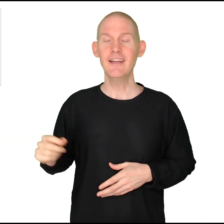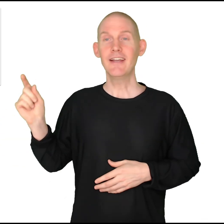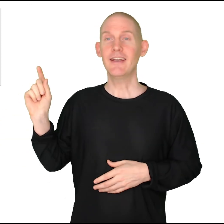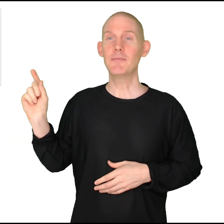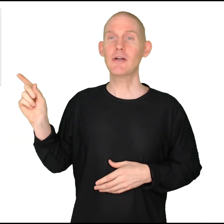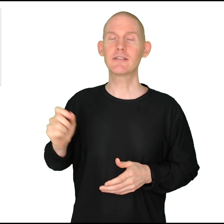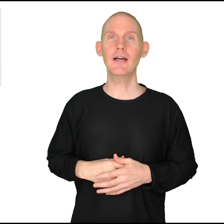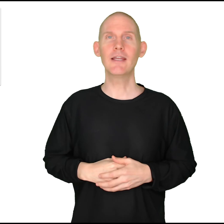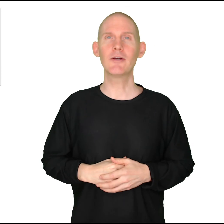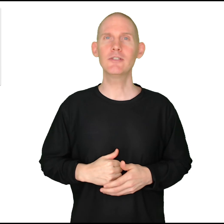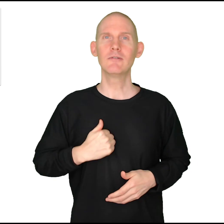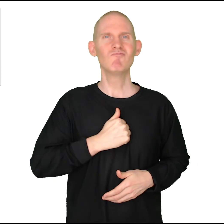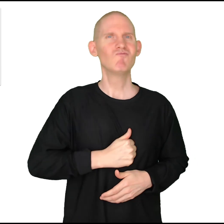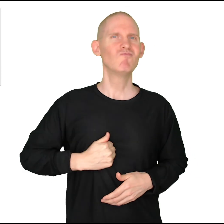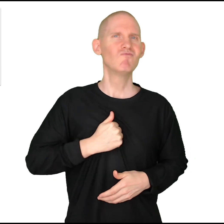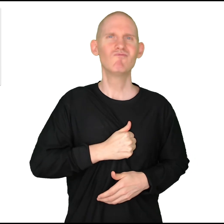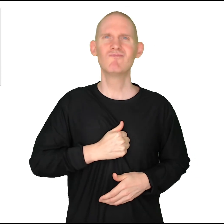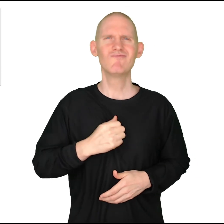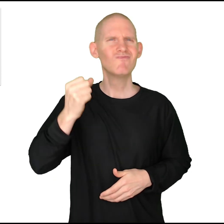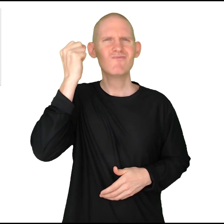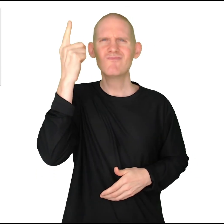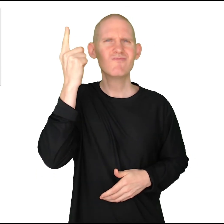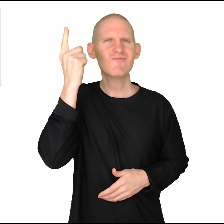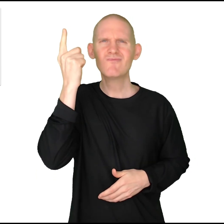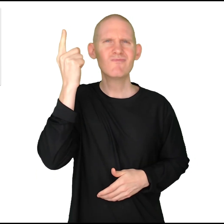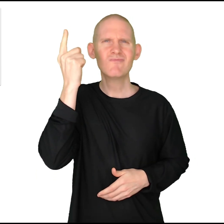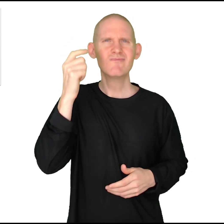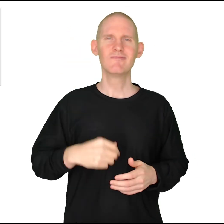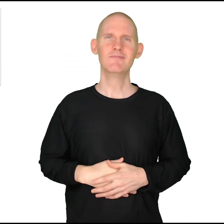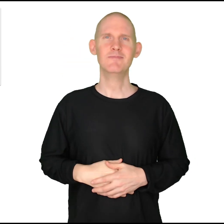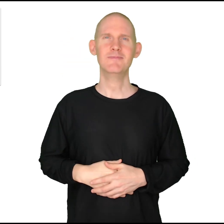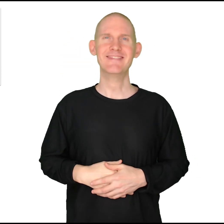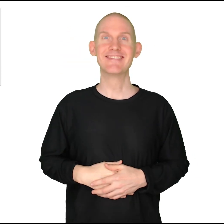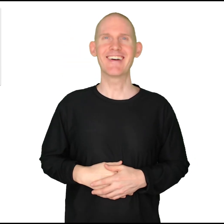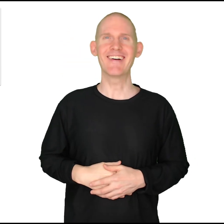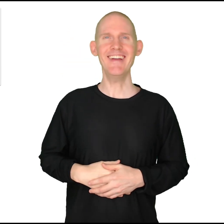In American Sign Language, all right?